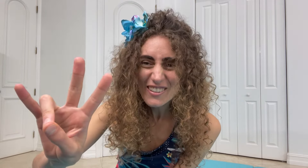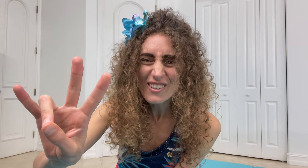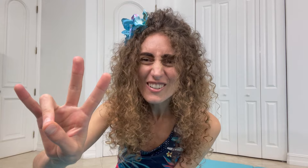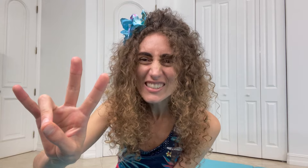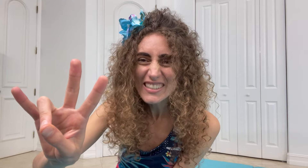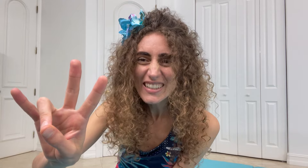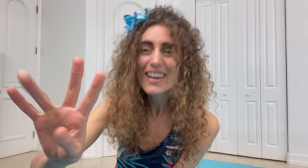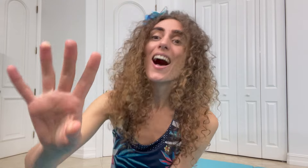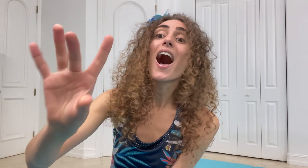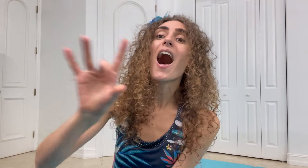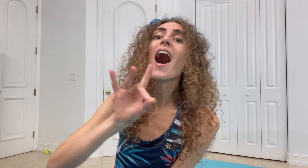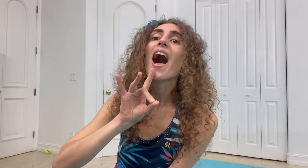7 years old.